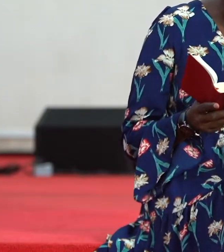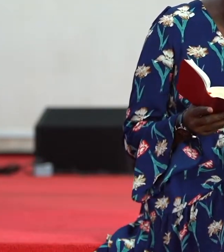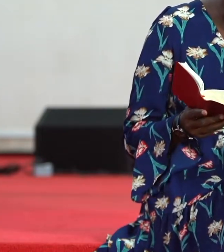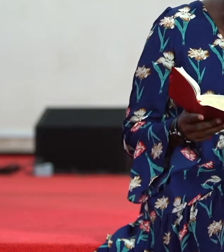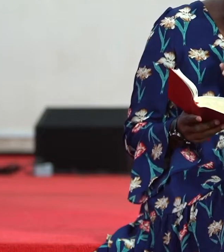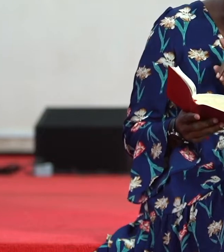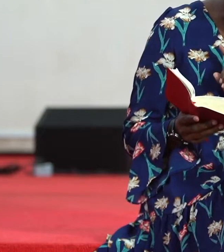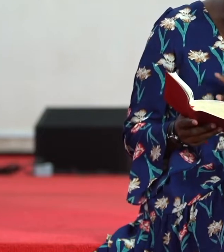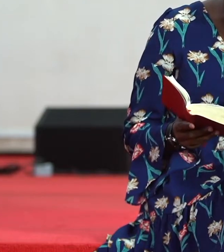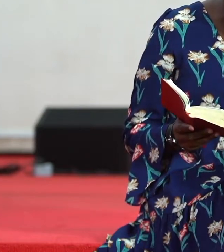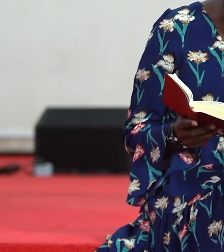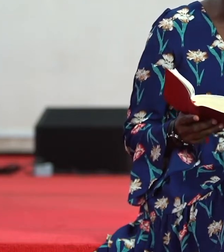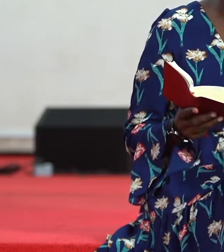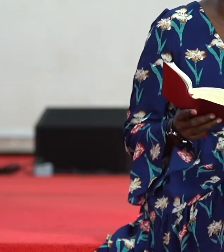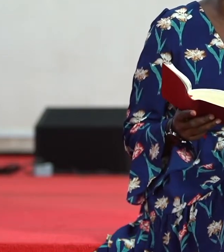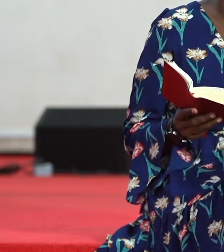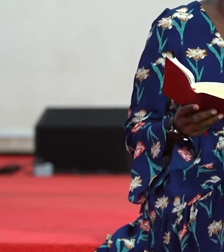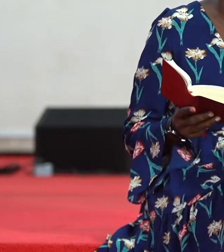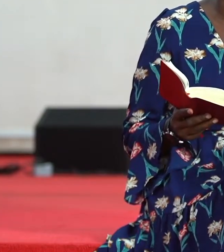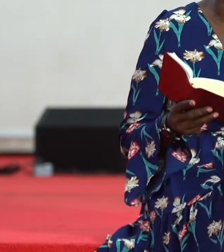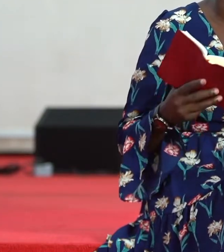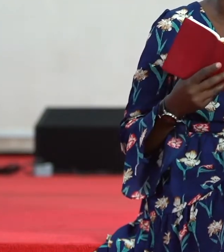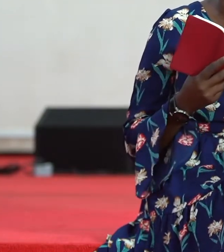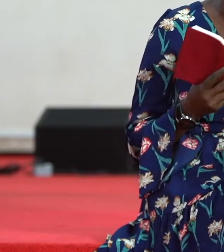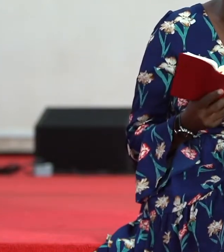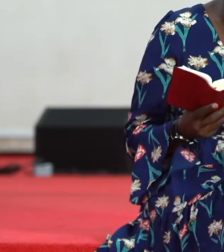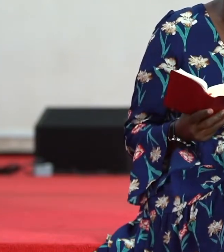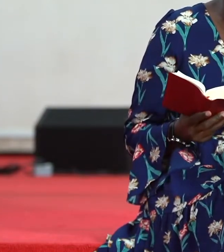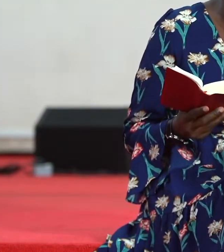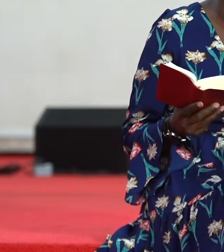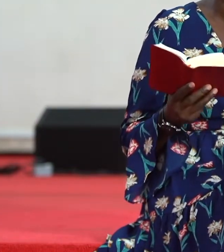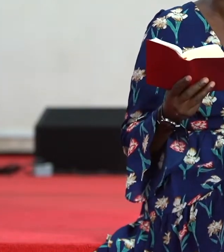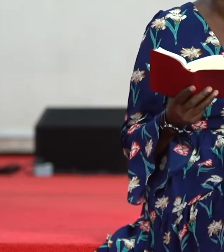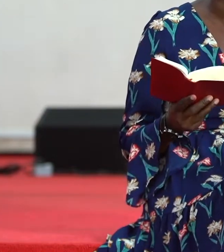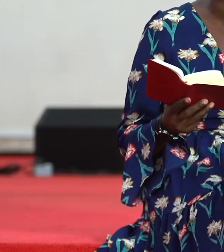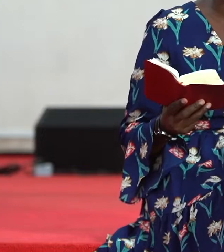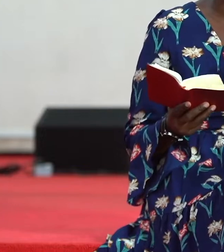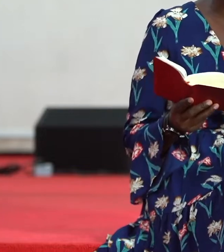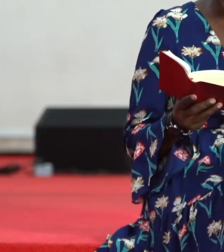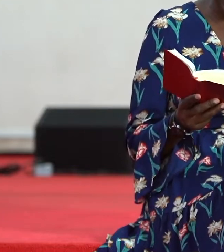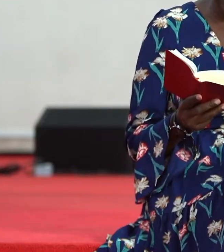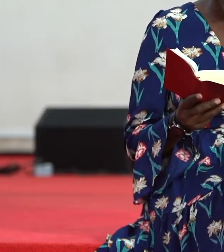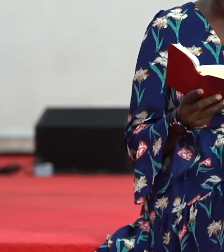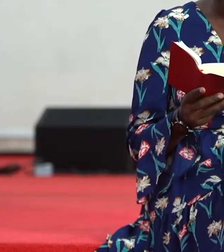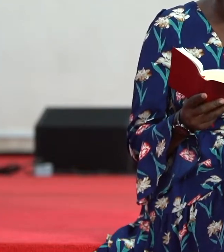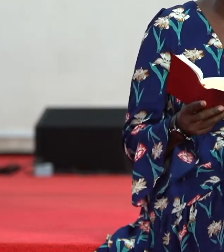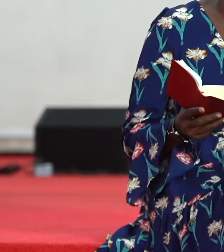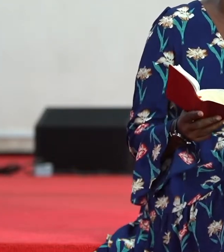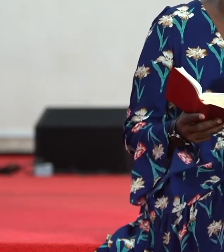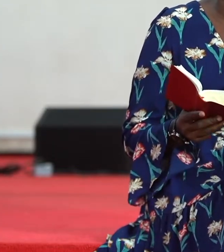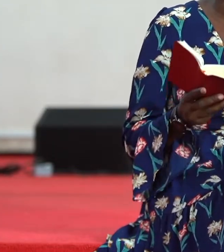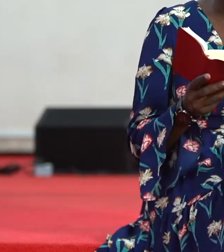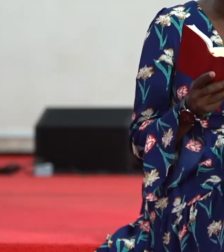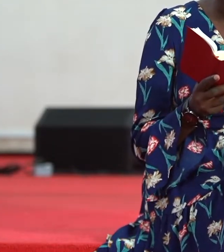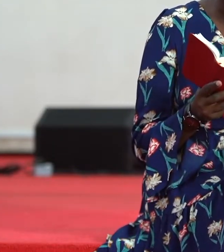So that is a blessing, a spiritual blessing, an incredible blessing that God has given us. The fact that